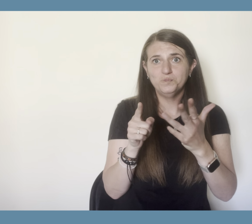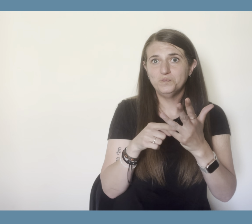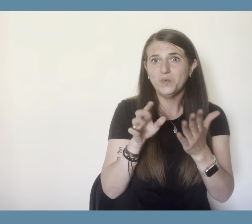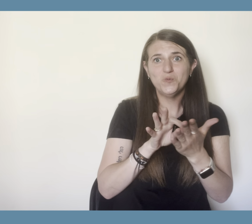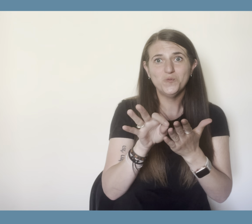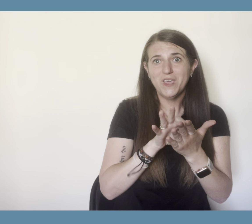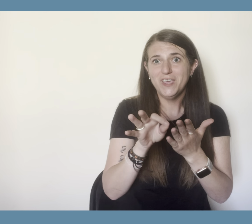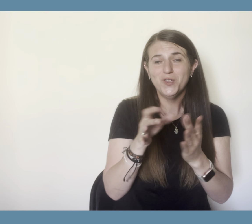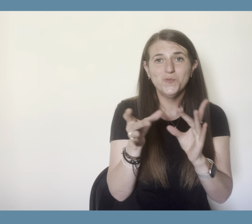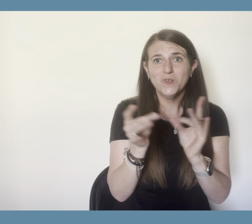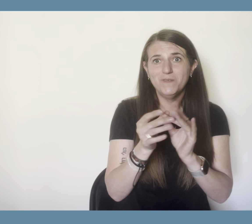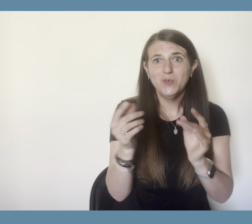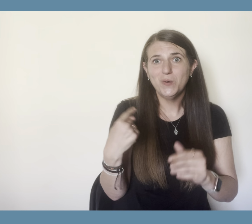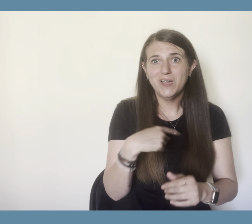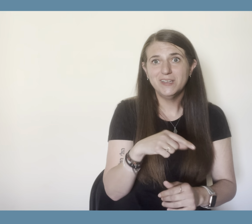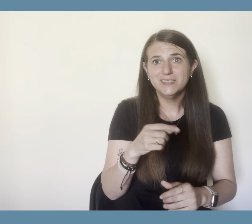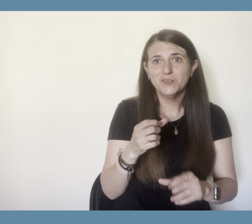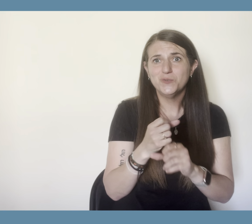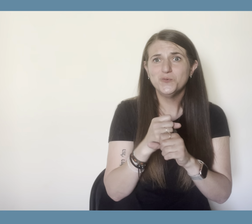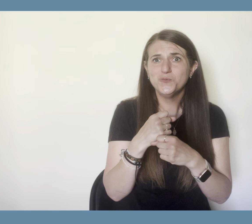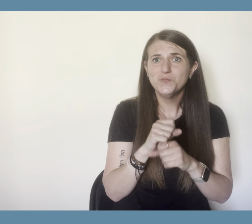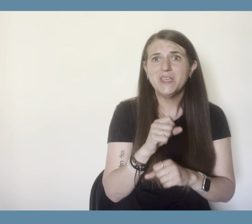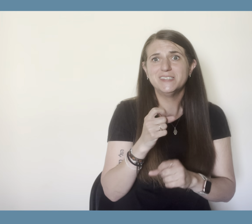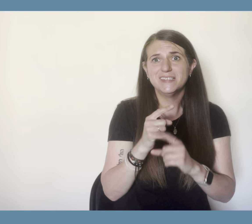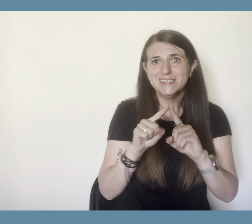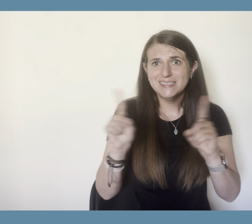you listen. It really makes a difference. And please